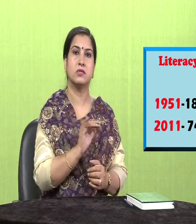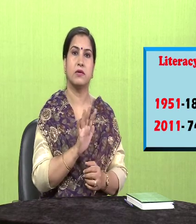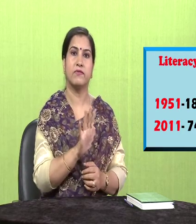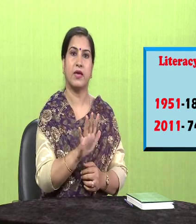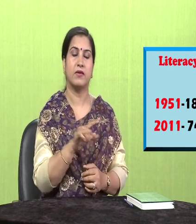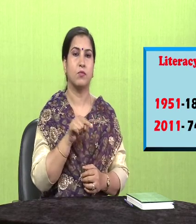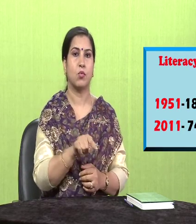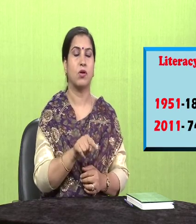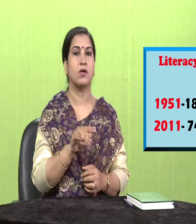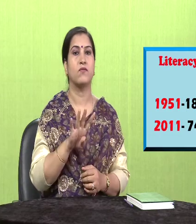65.46%.